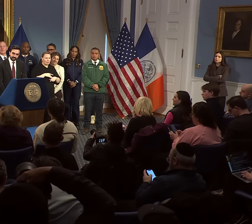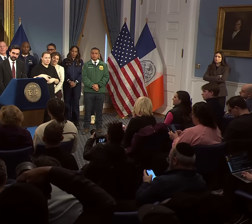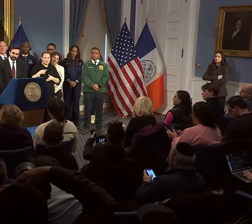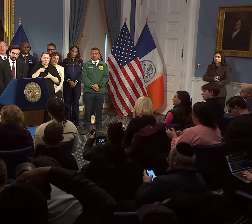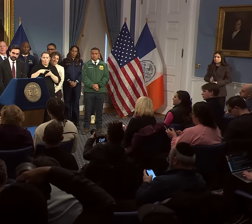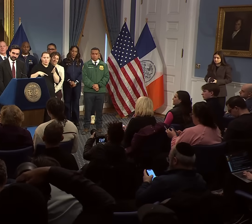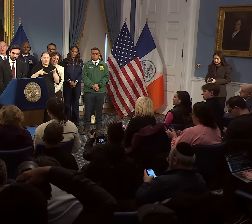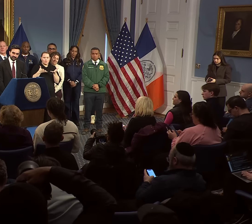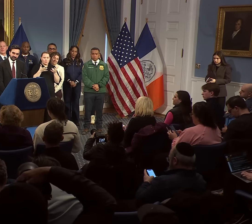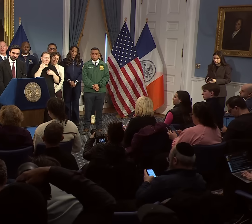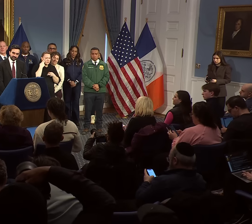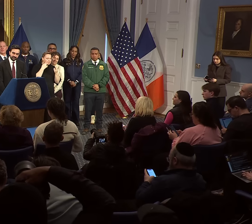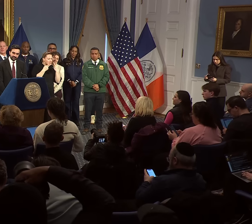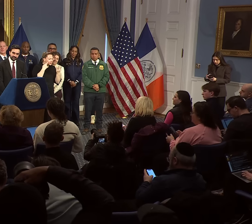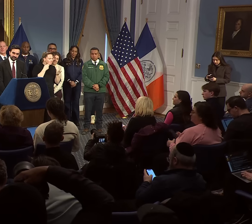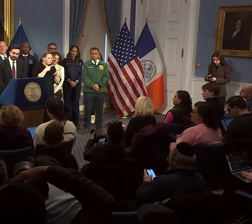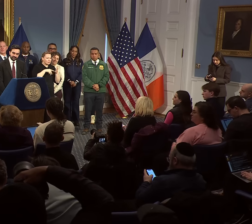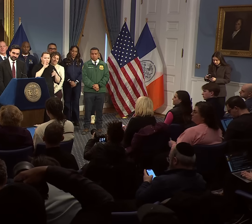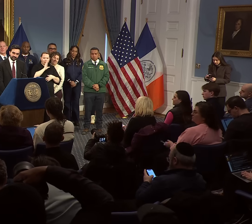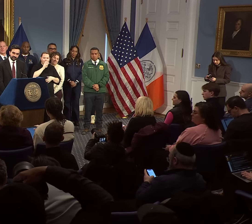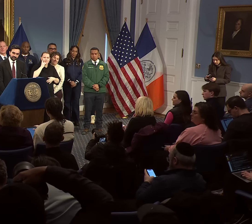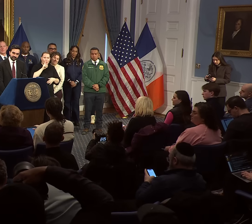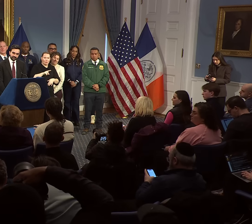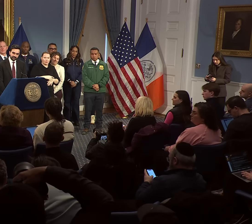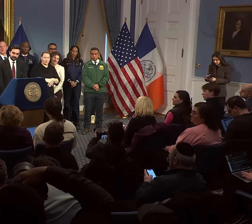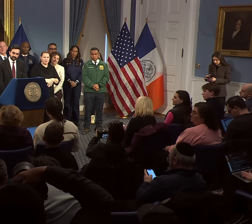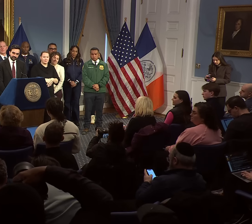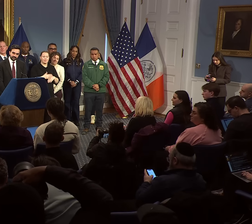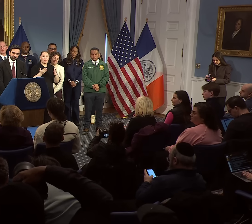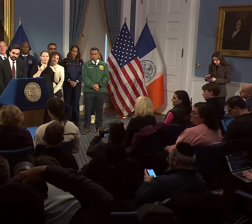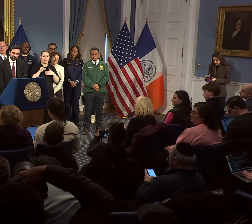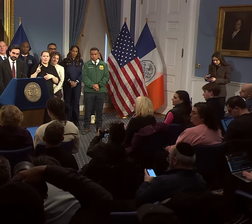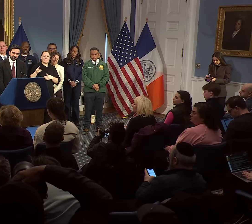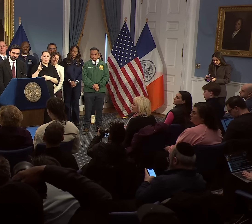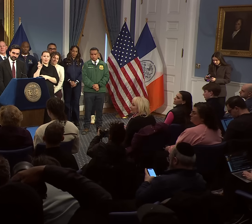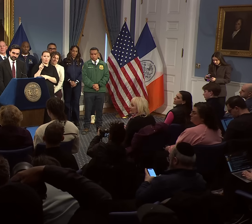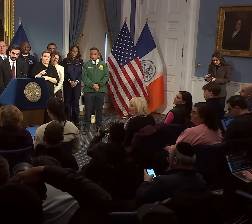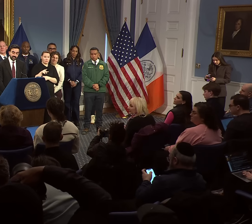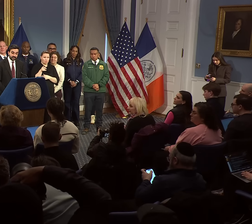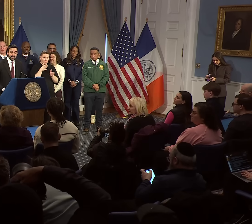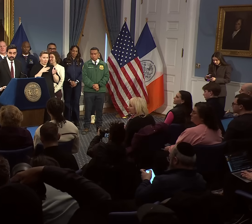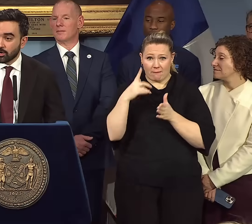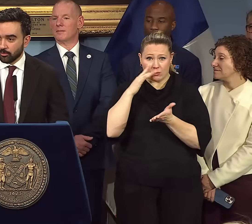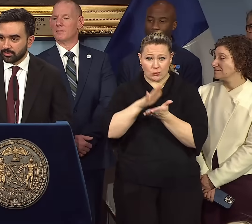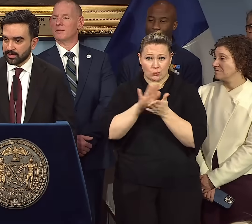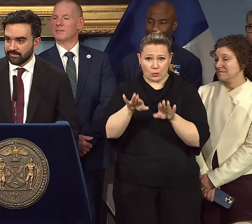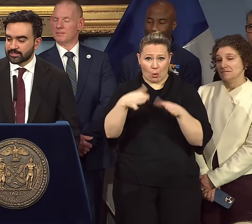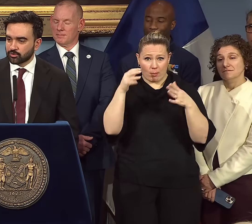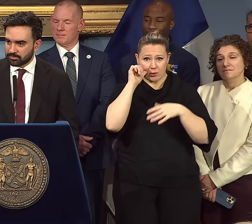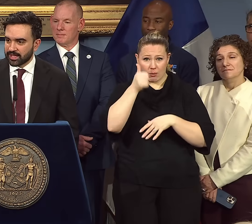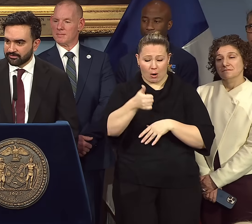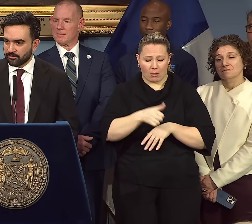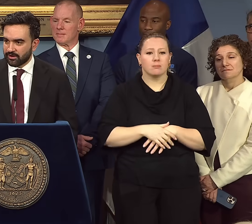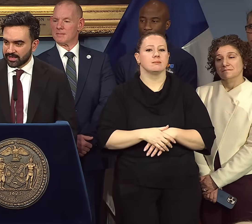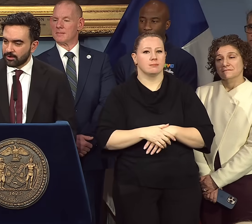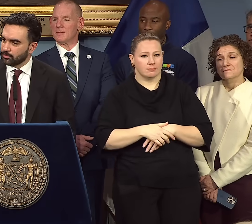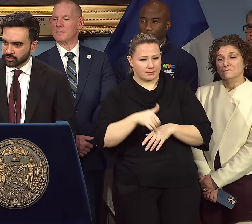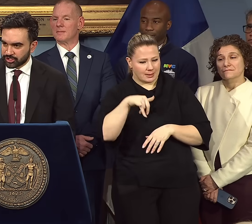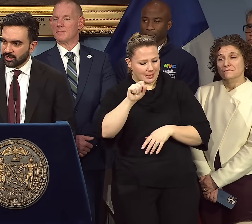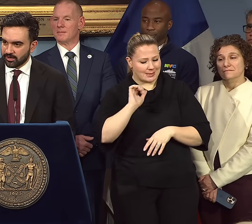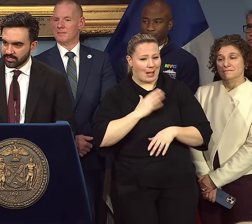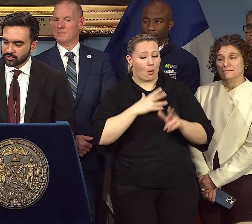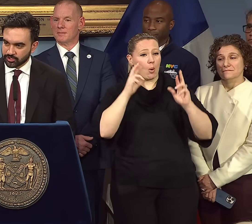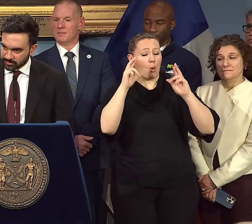look for or look at? And number two, do you plan on having all schools open tomorrow? That is our hope, and that's what we're planning for right now.